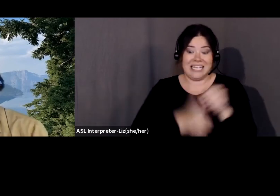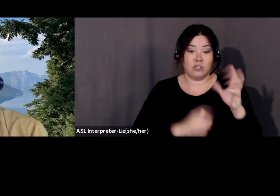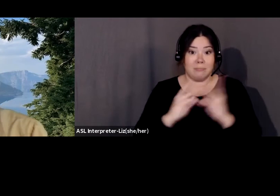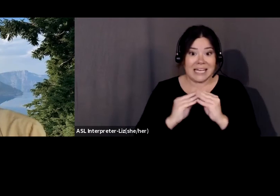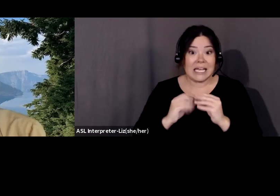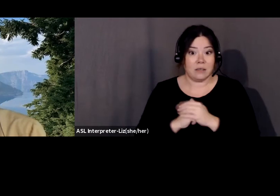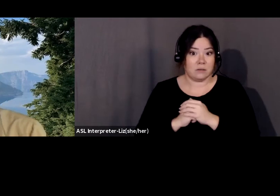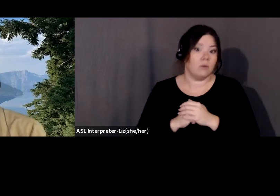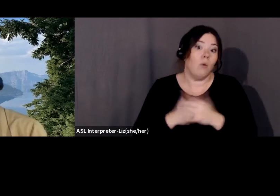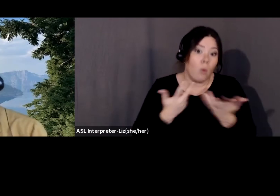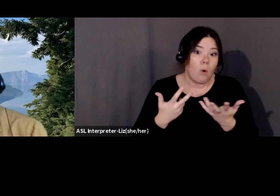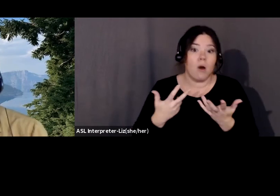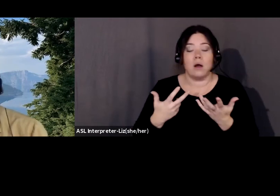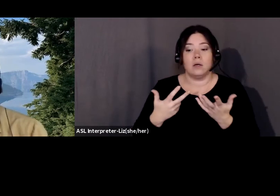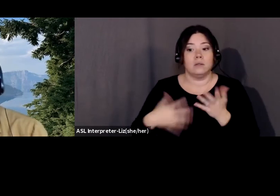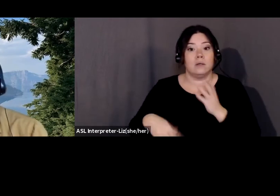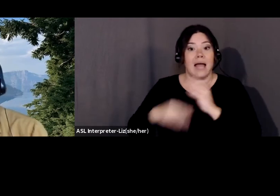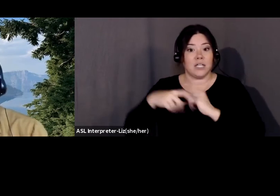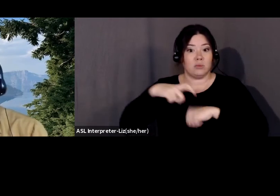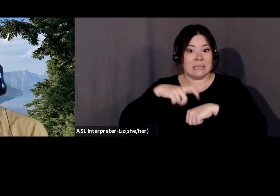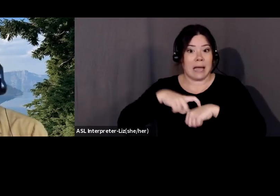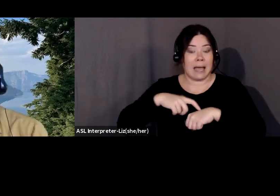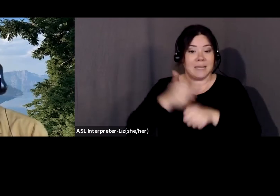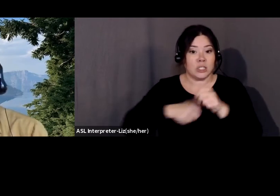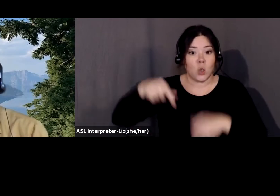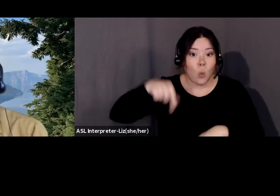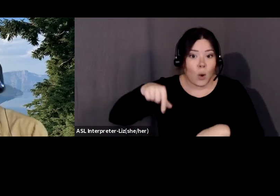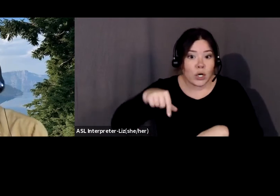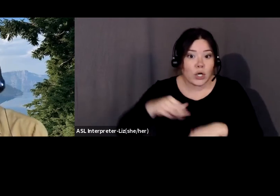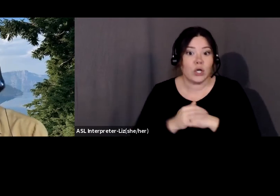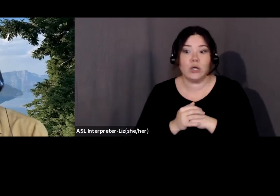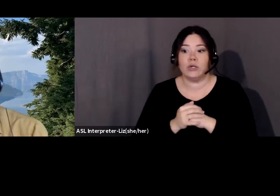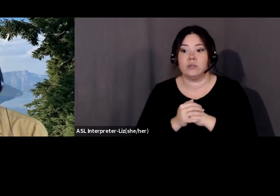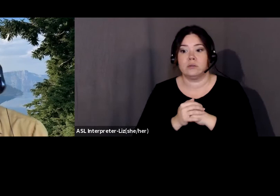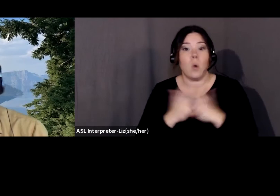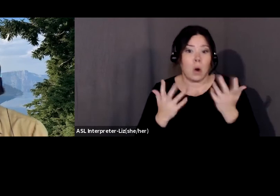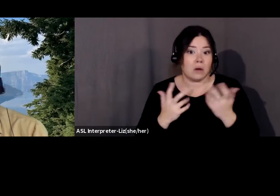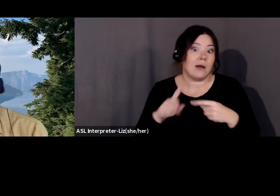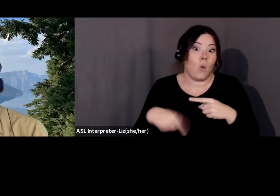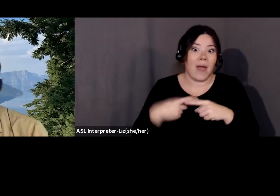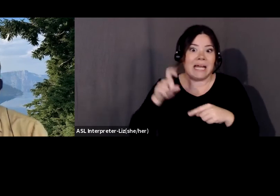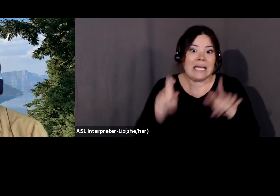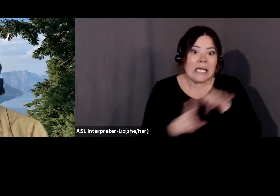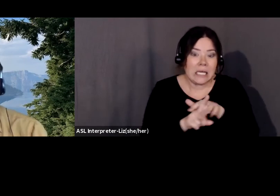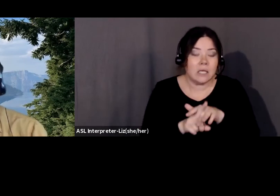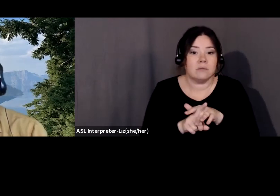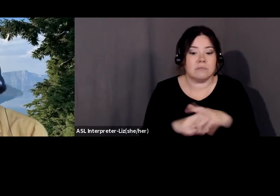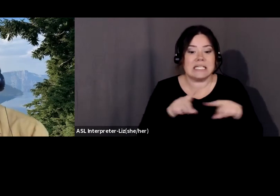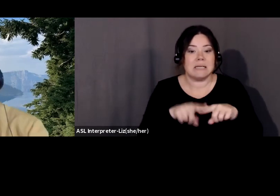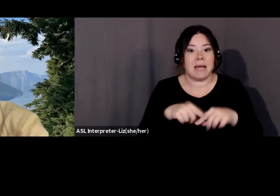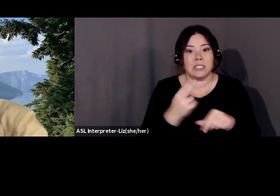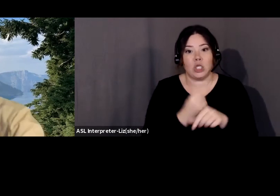aside extra time quarterly, or doing it as needed, depending on what your data